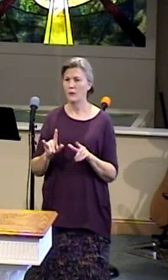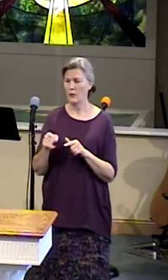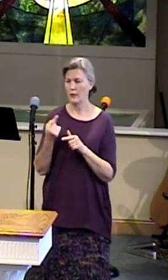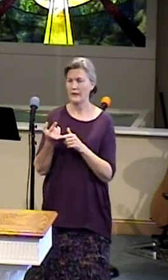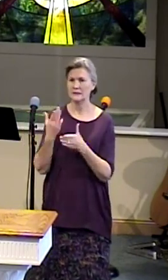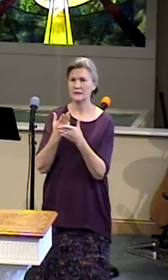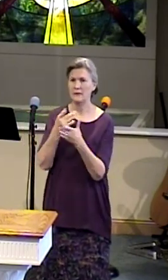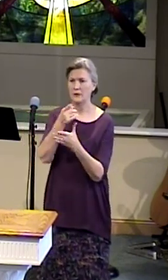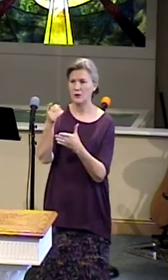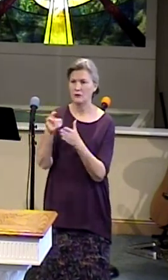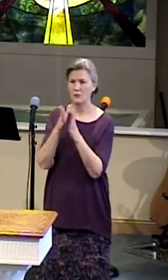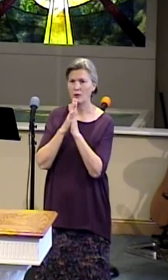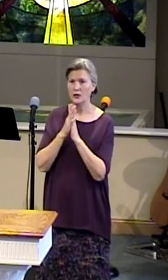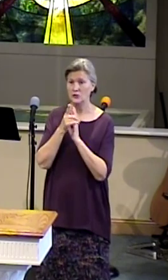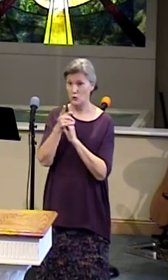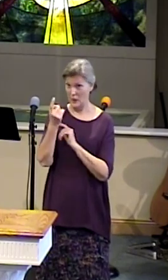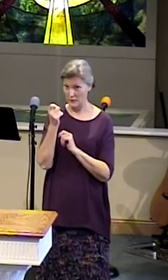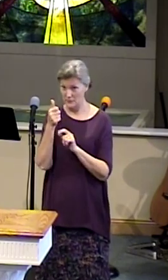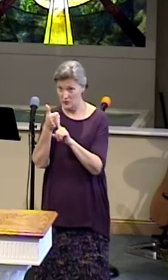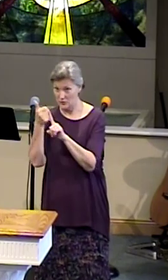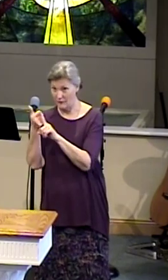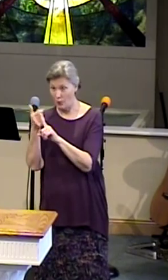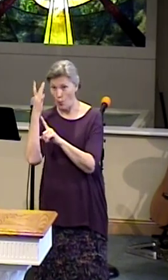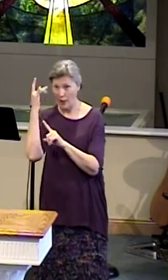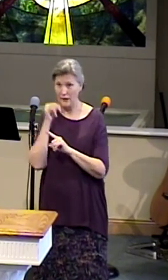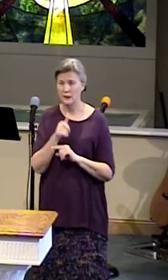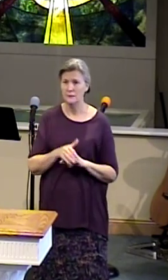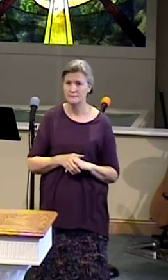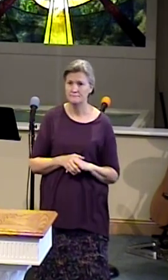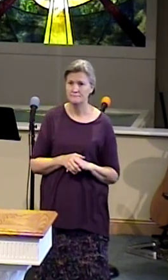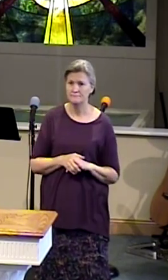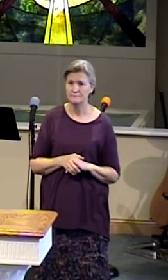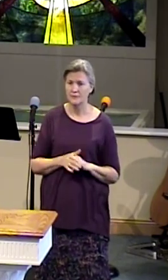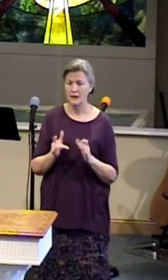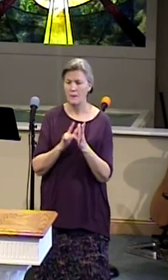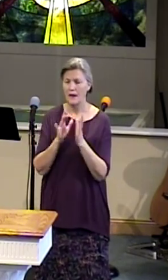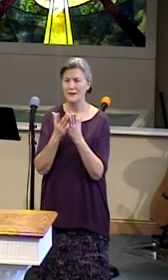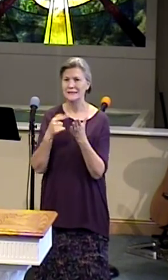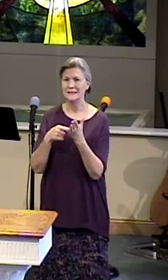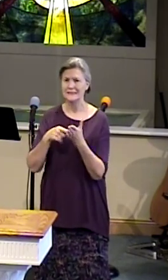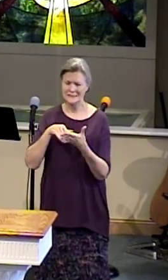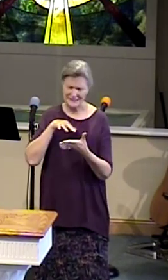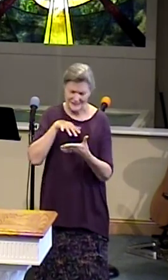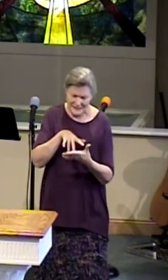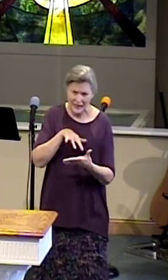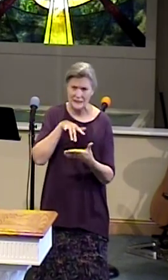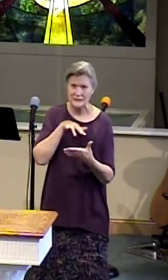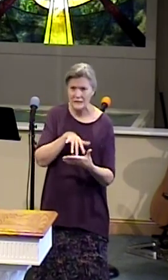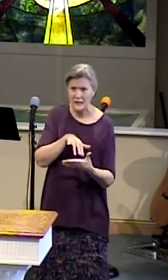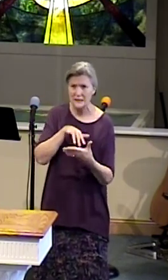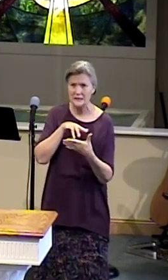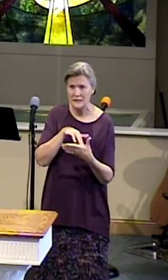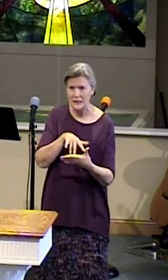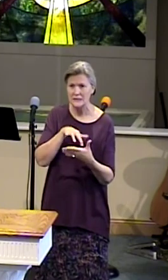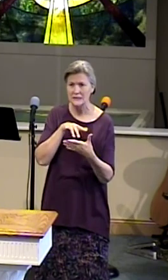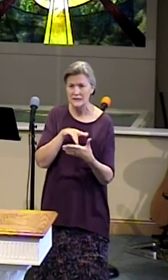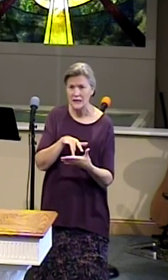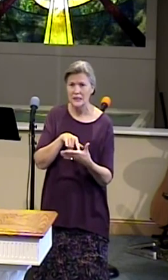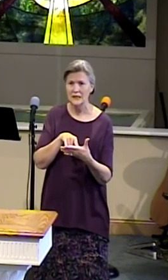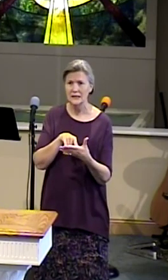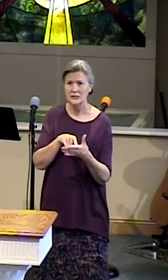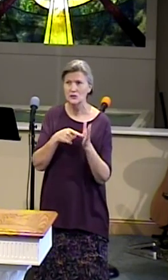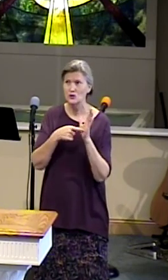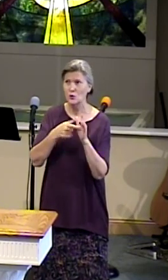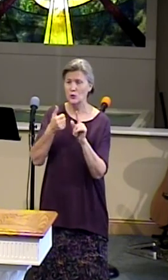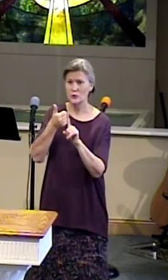prayer is you asking yourself the question, why not? The Bible says to study the word to show thyself approved